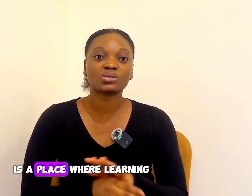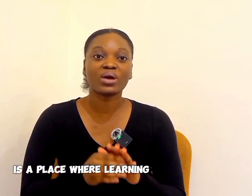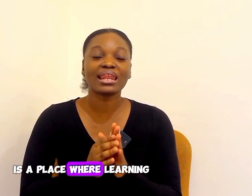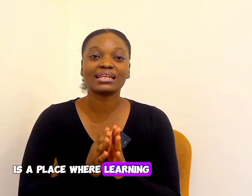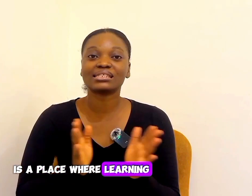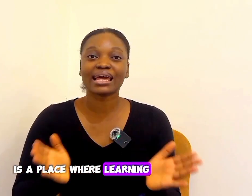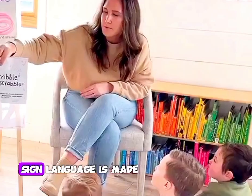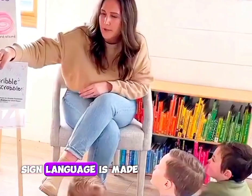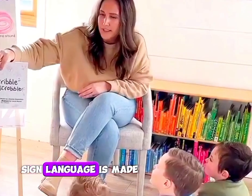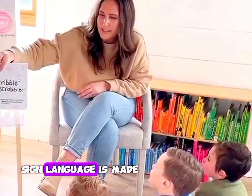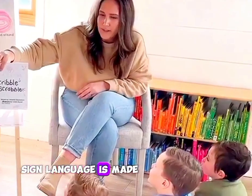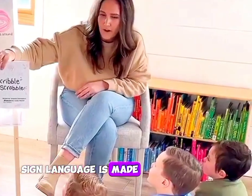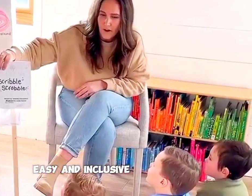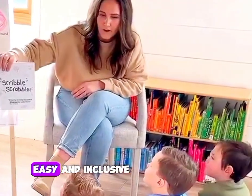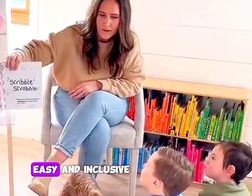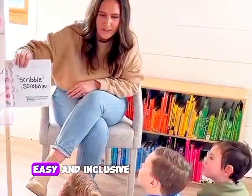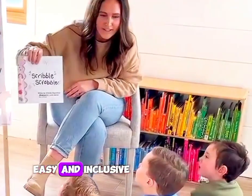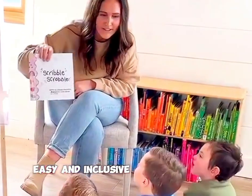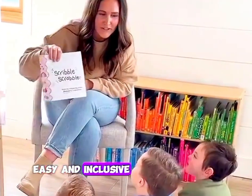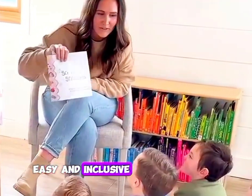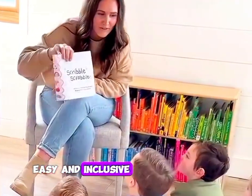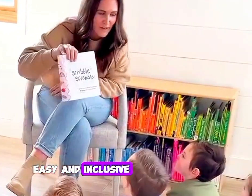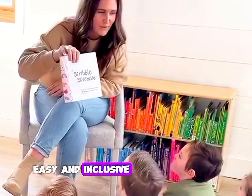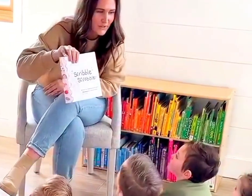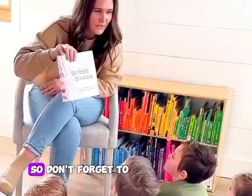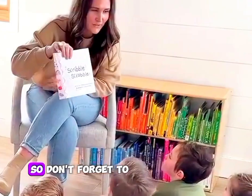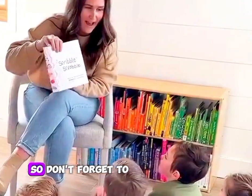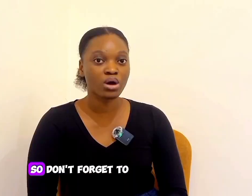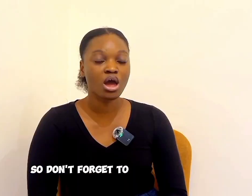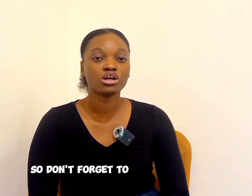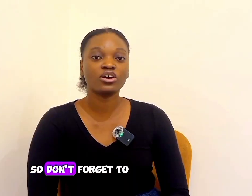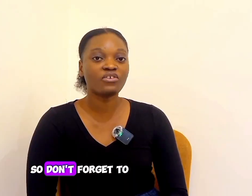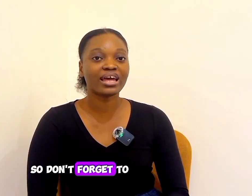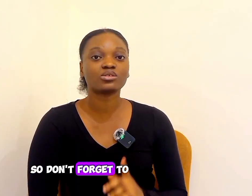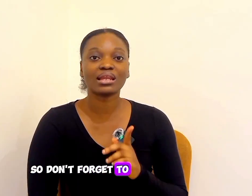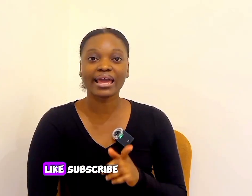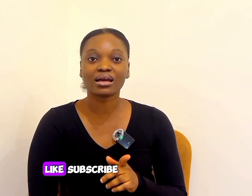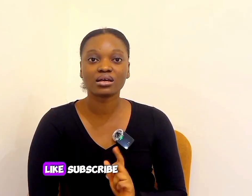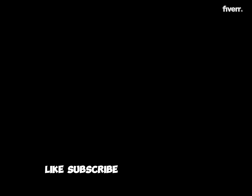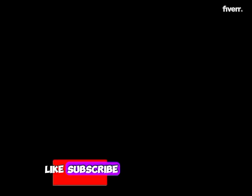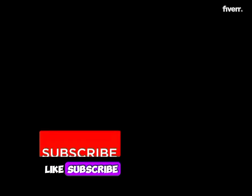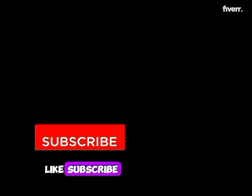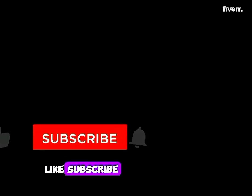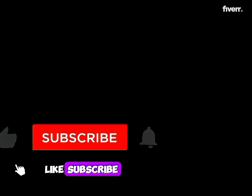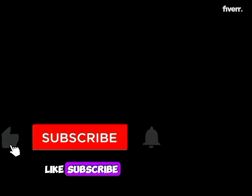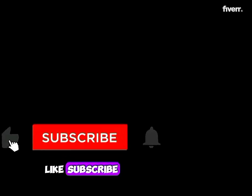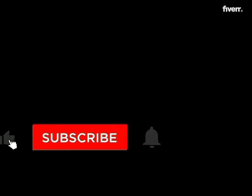where learning sign language is made easy and inclusive. So don't forget to like, subscribe, turn